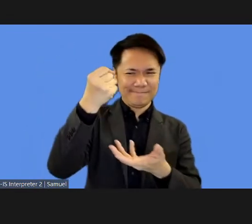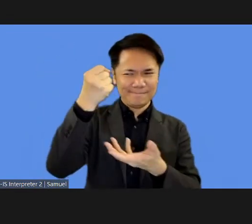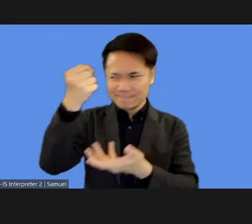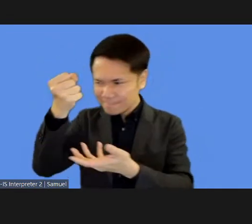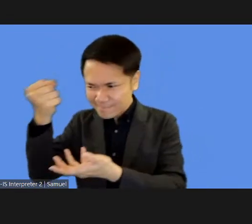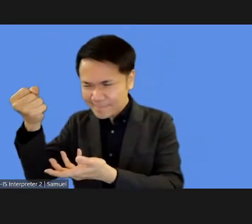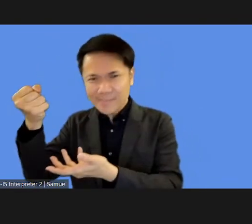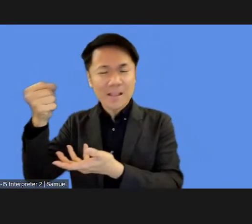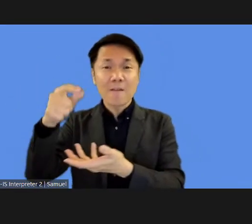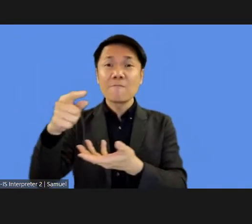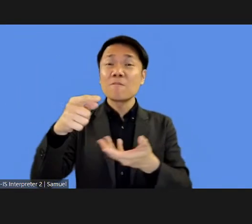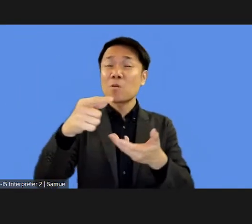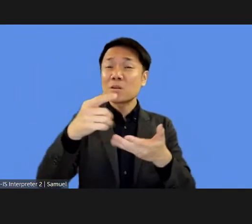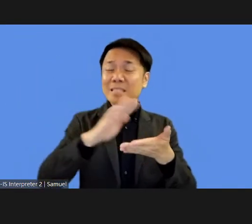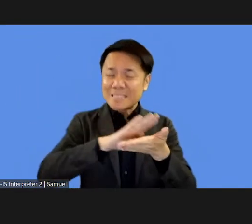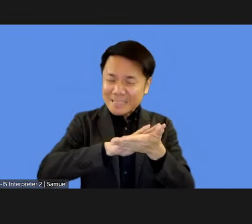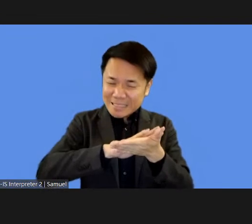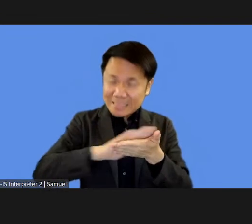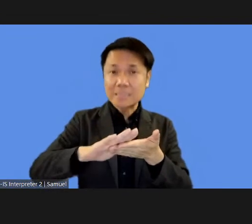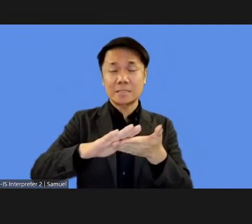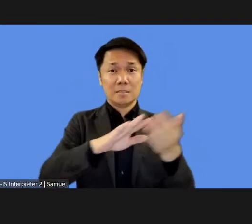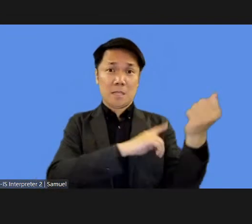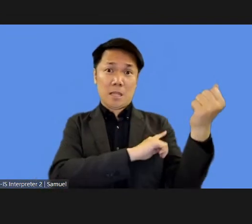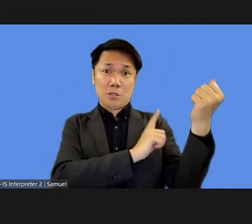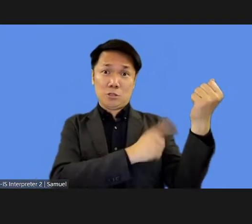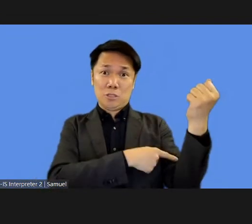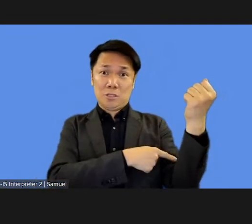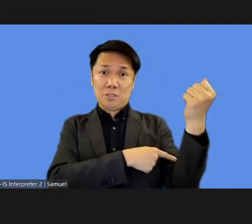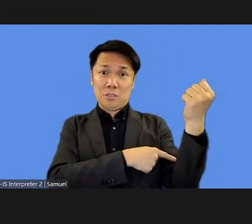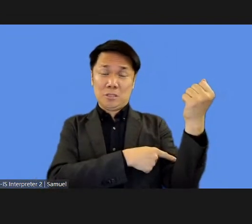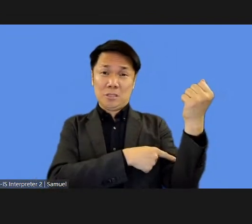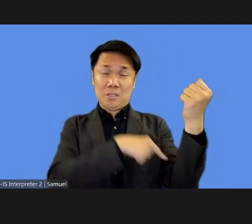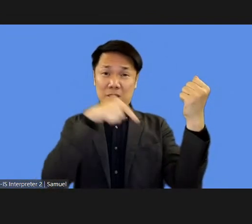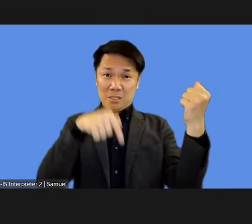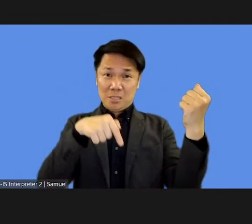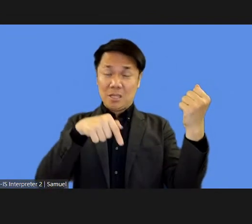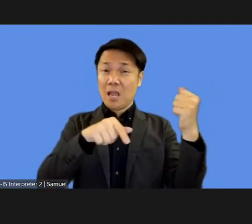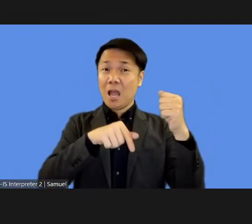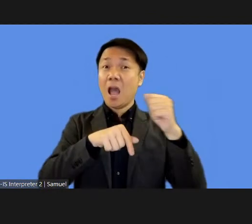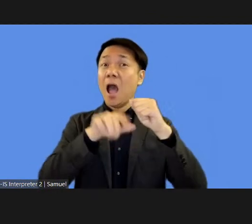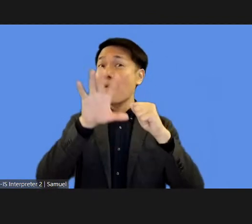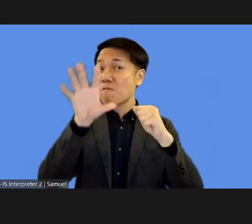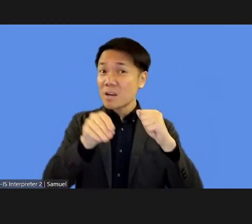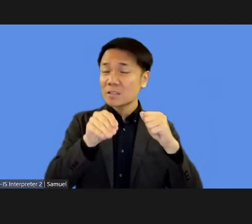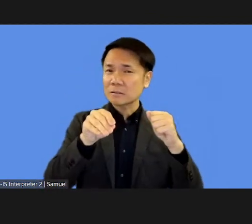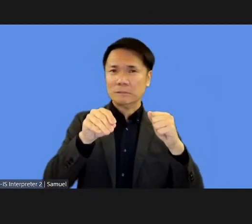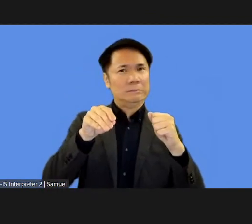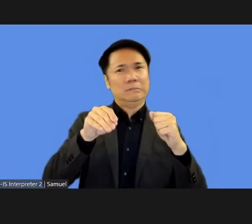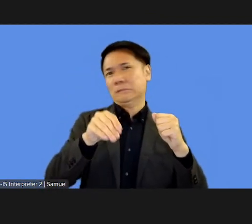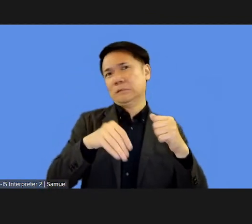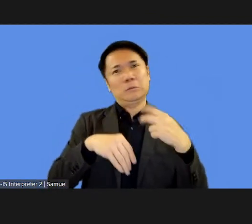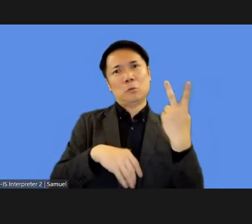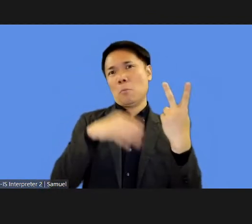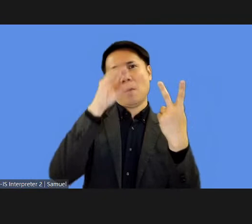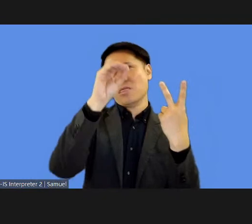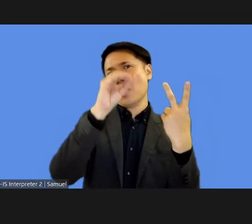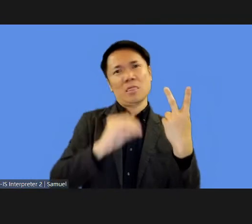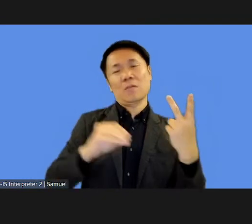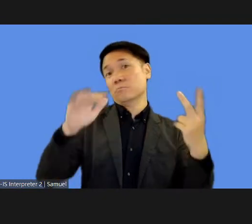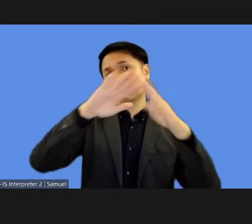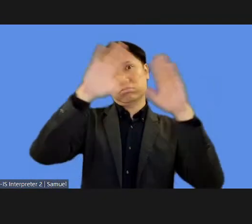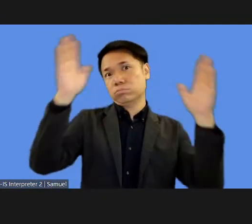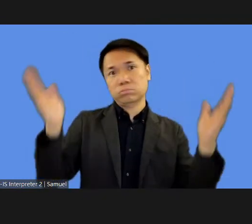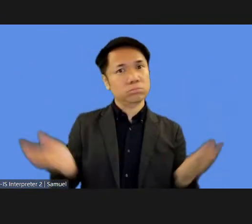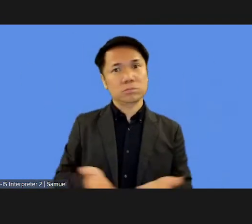clean energy investments coming to Africa. And in terms of goal 7B on